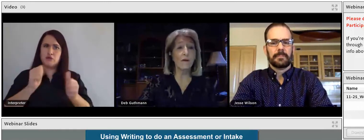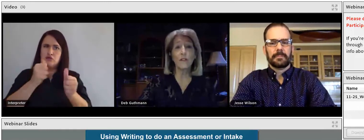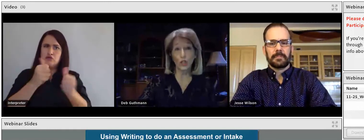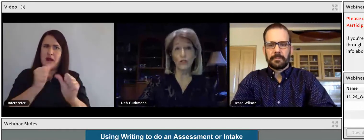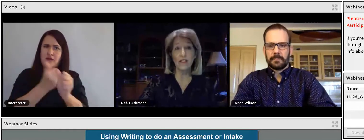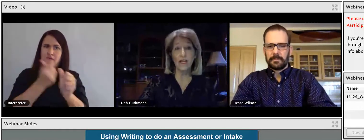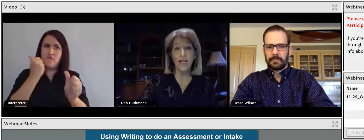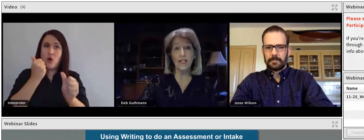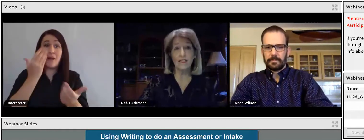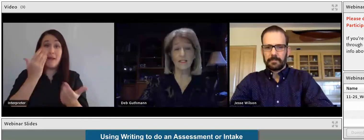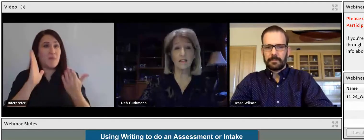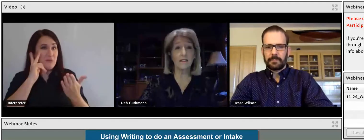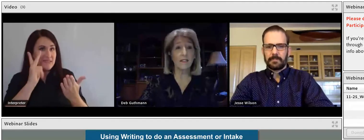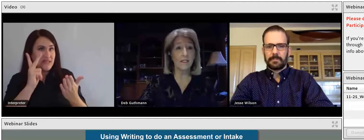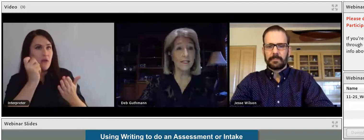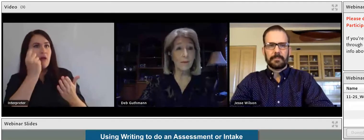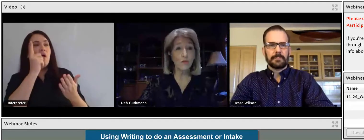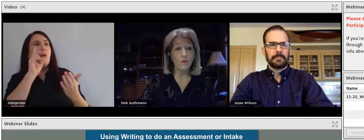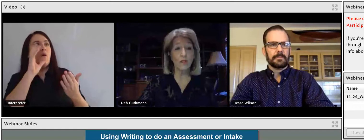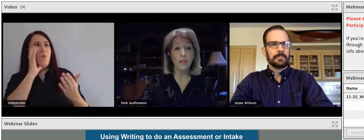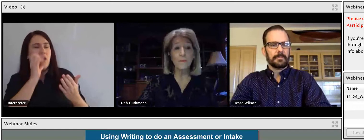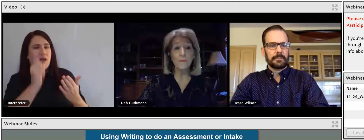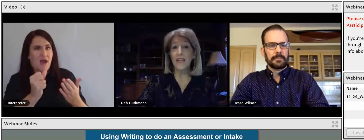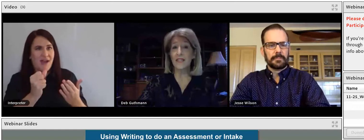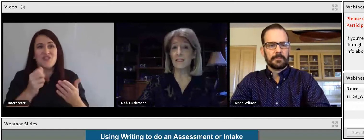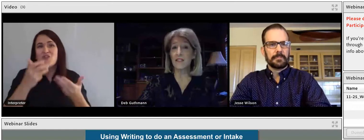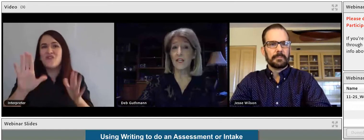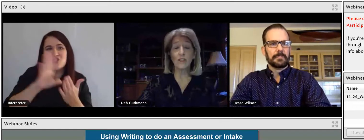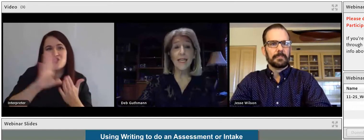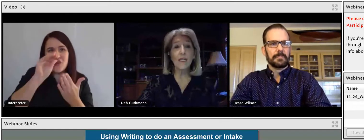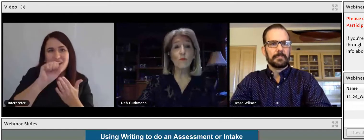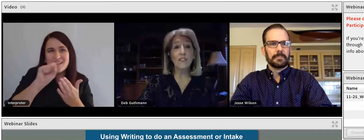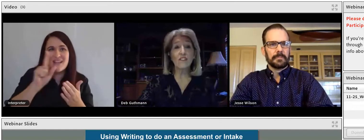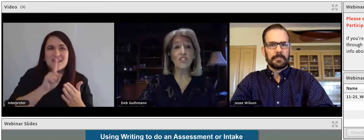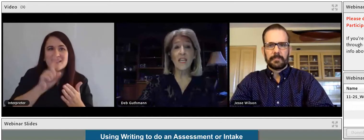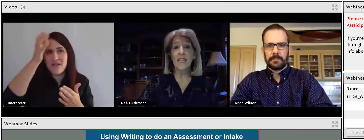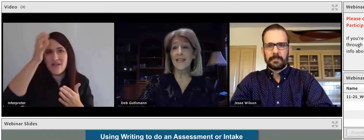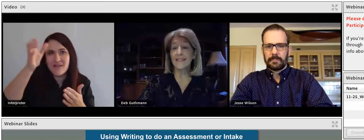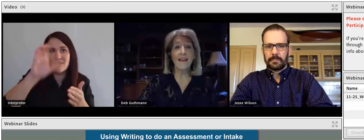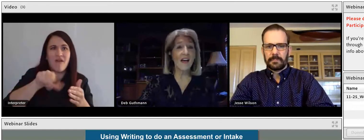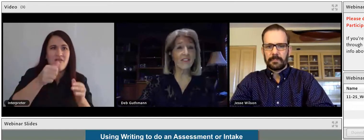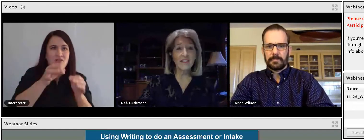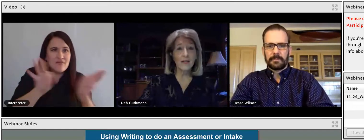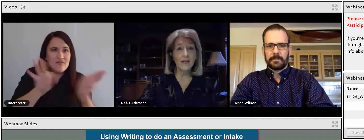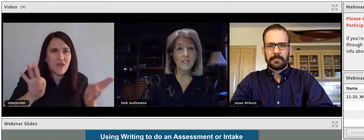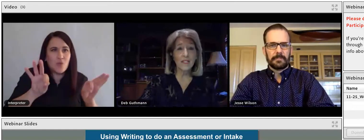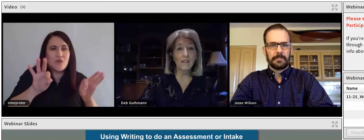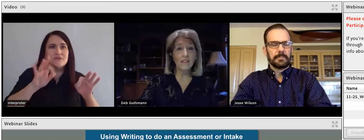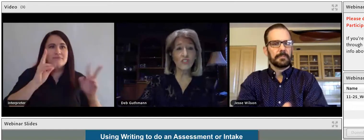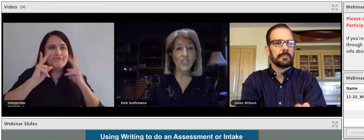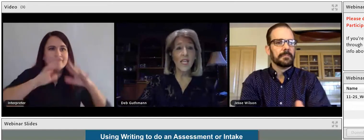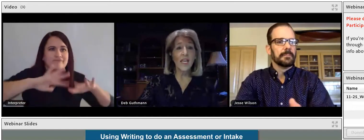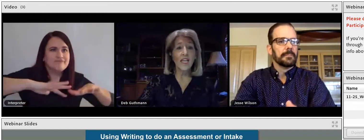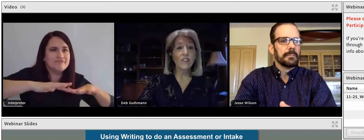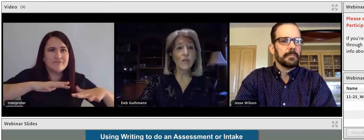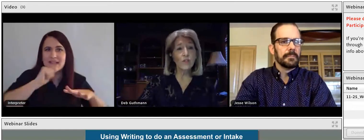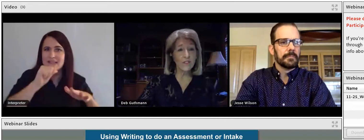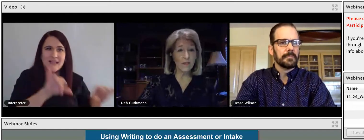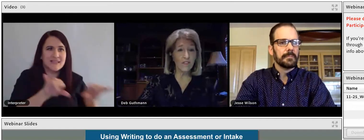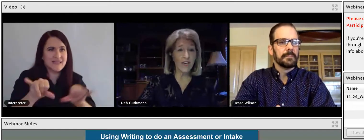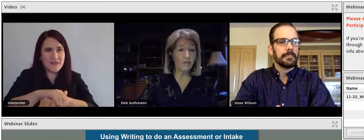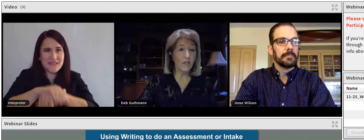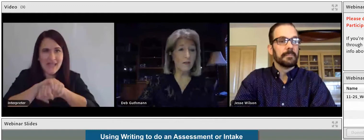not. You now have learned that ASL is conceptual, it's another language, it's not the same as English,